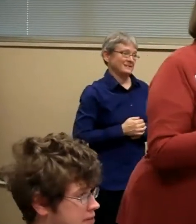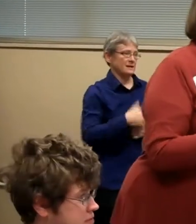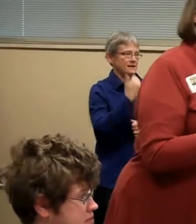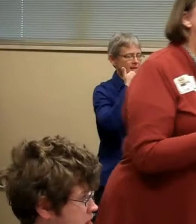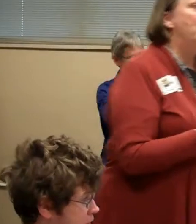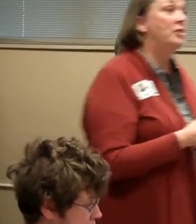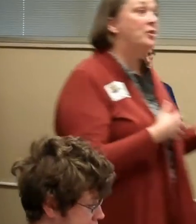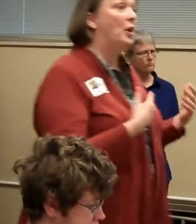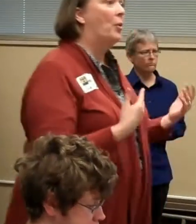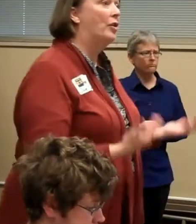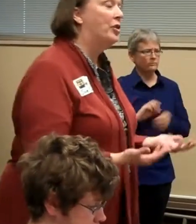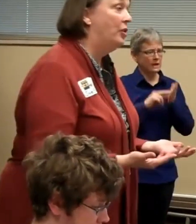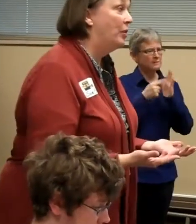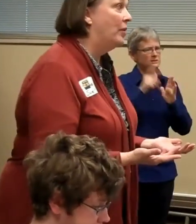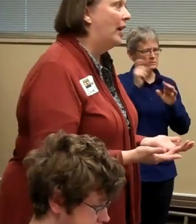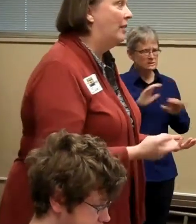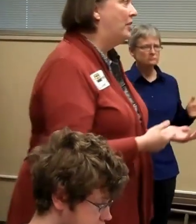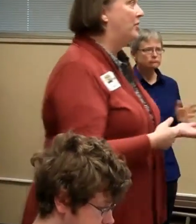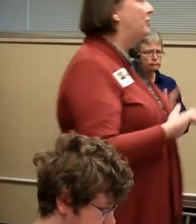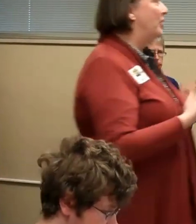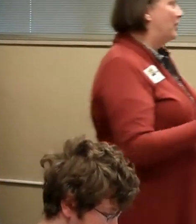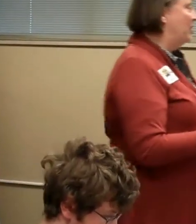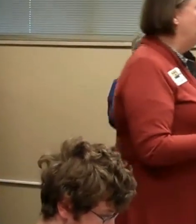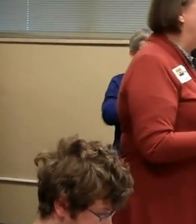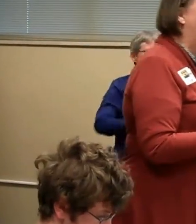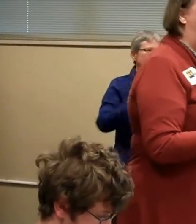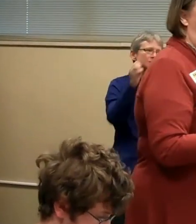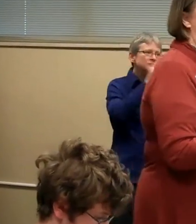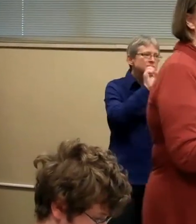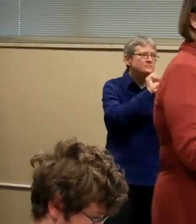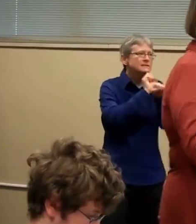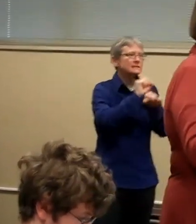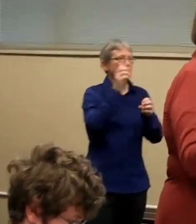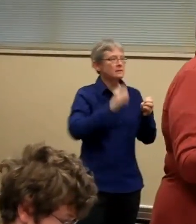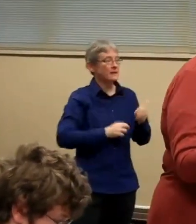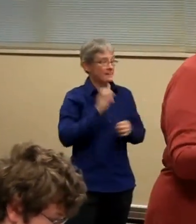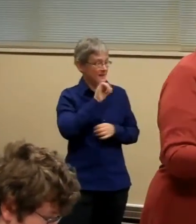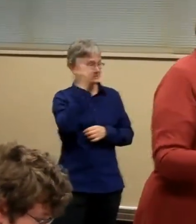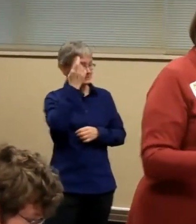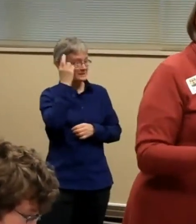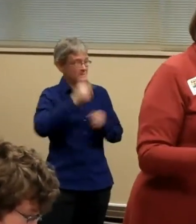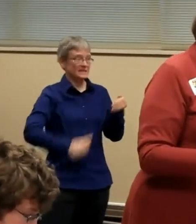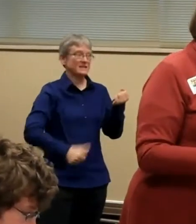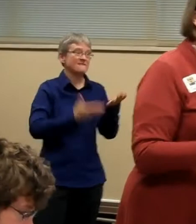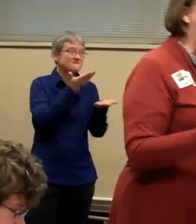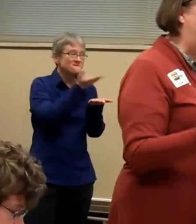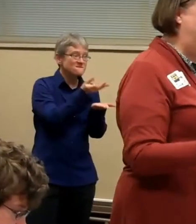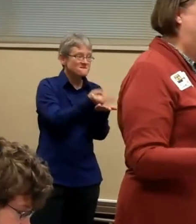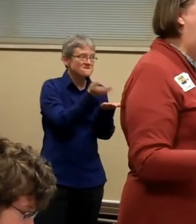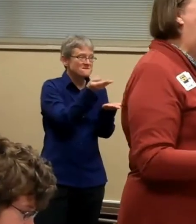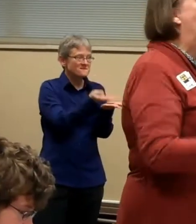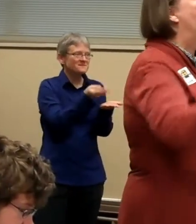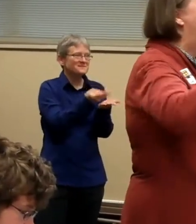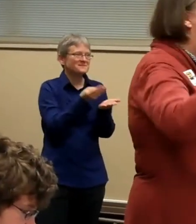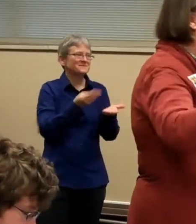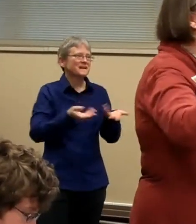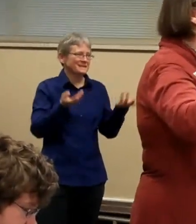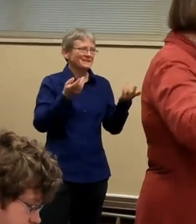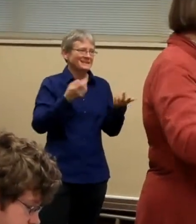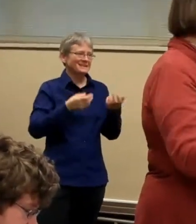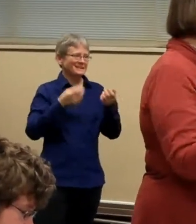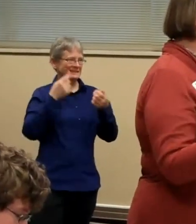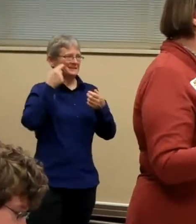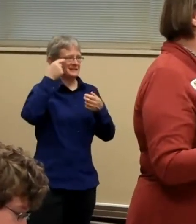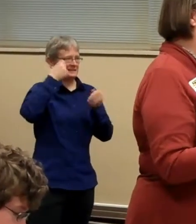good thing, because it means there's still work to do, and it means there's still a reason to keep funding Assistive Technology Partners, right? Because we